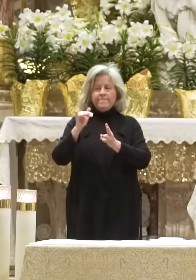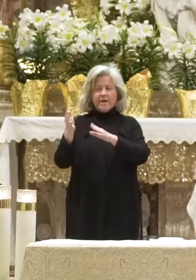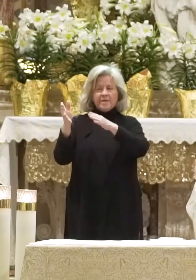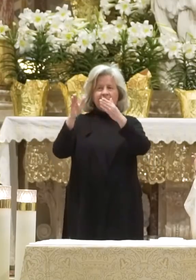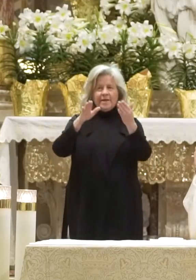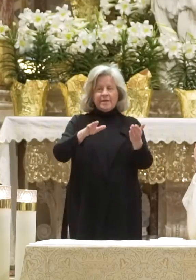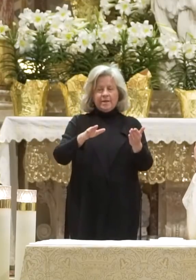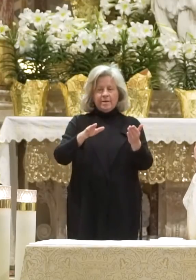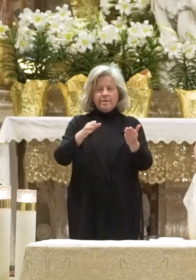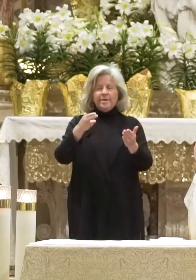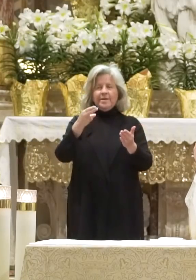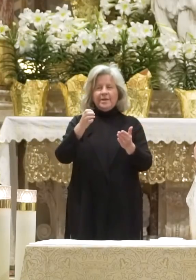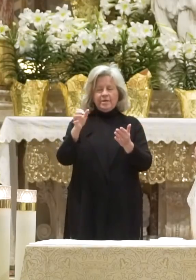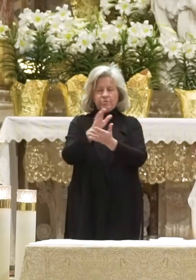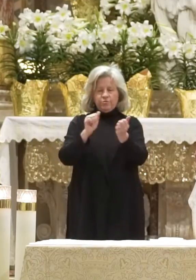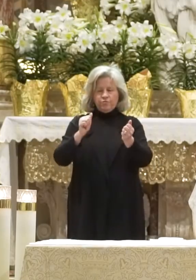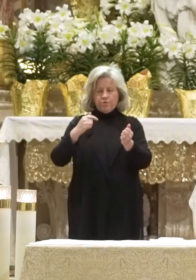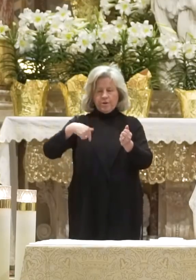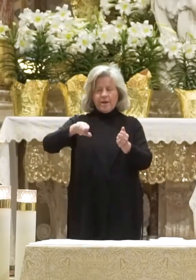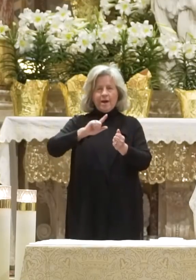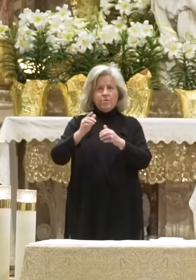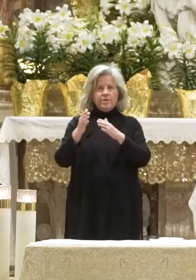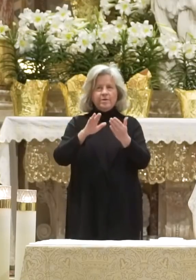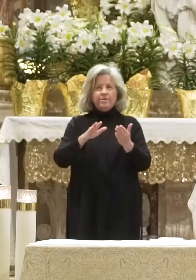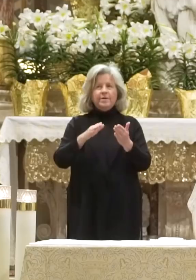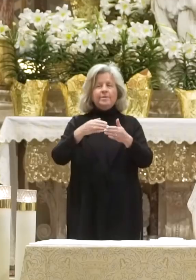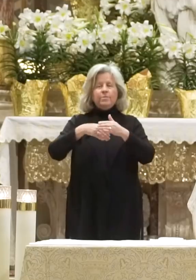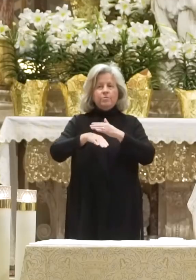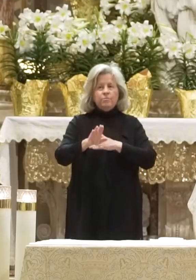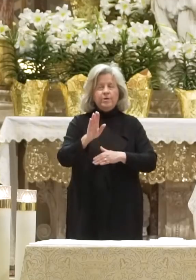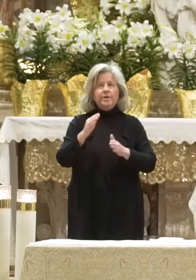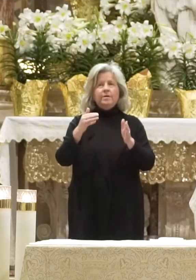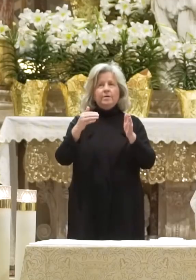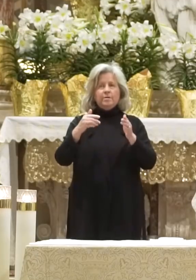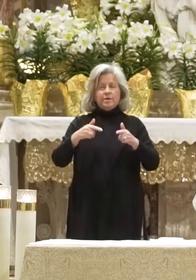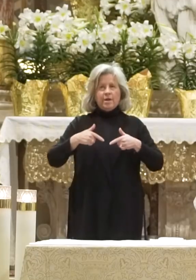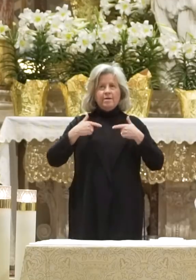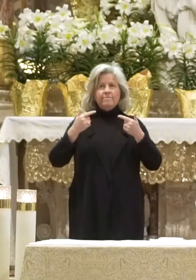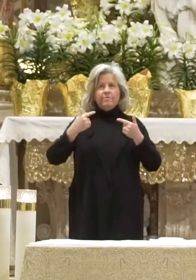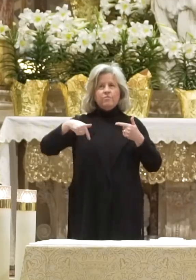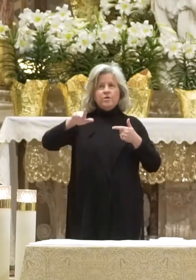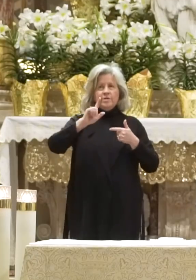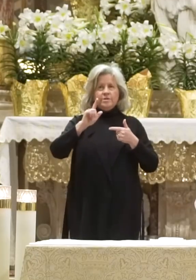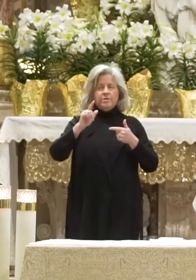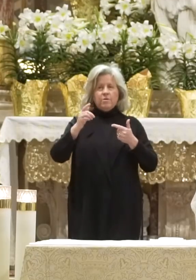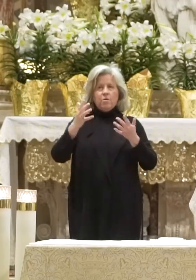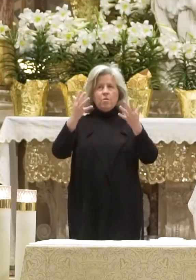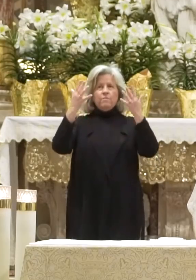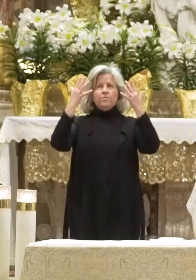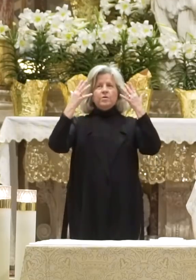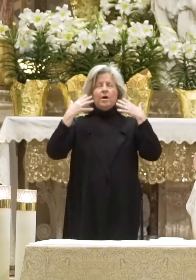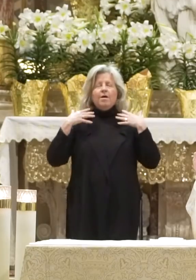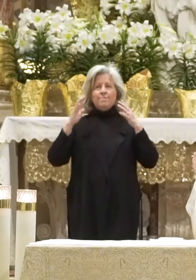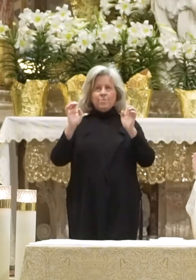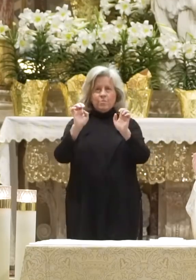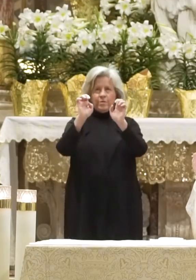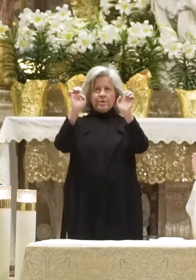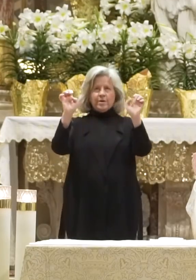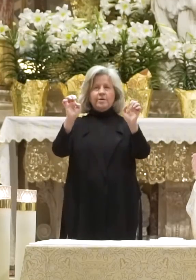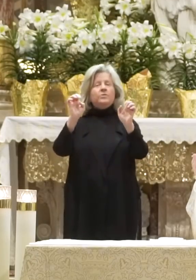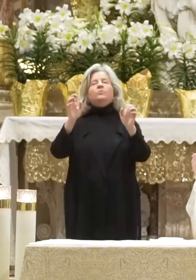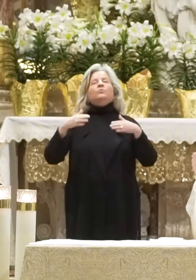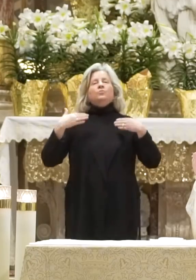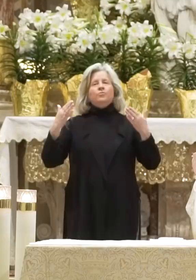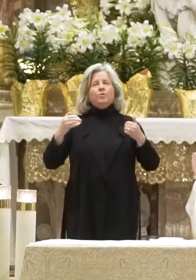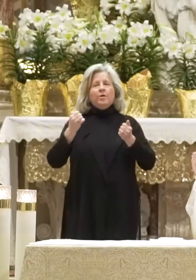death. By rising, restored our life. Therefore, overcome with paschal joy, every land, every